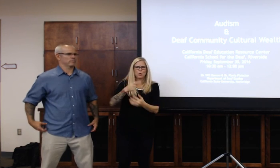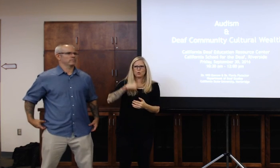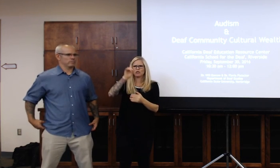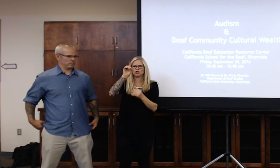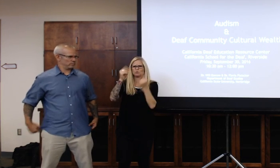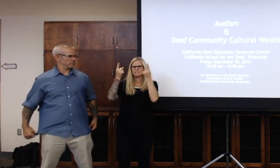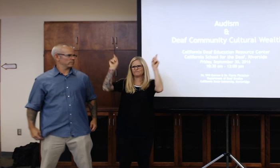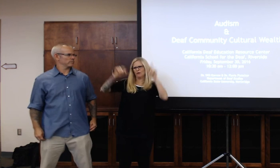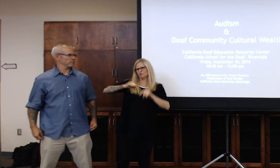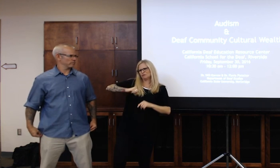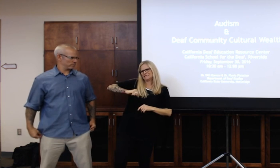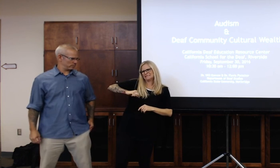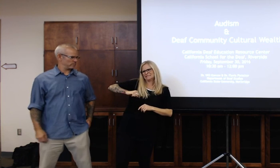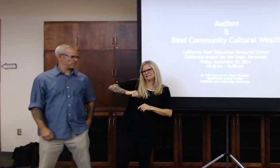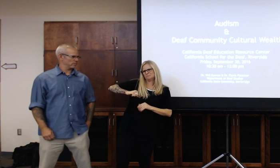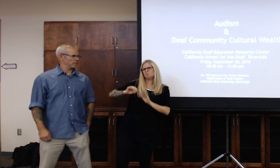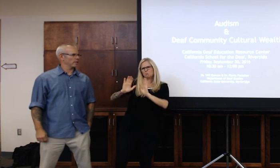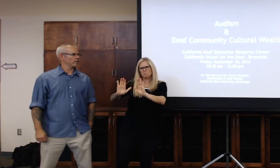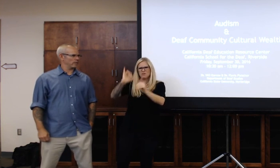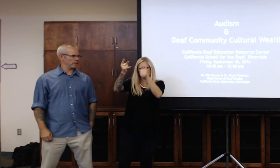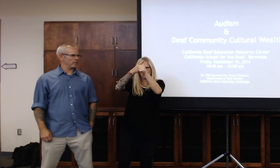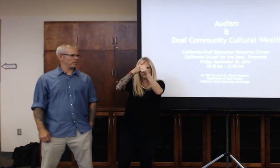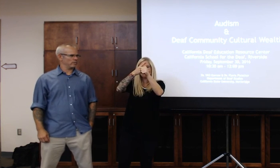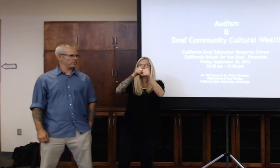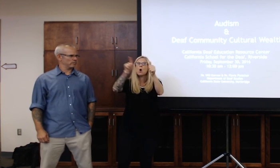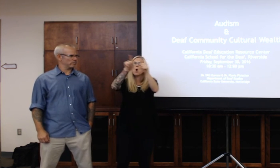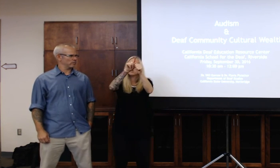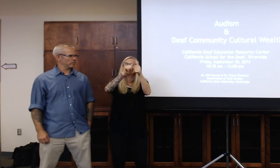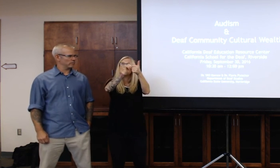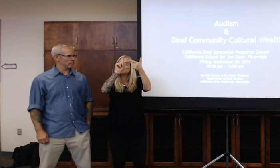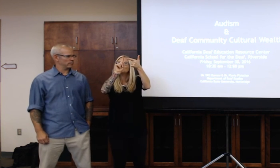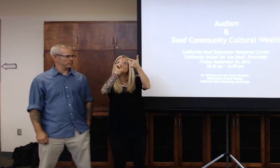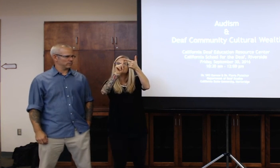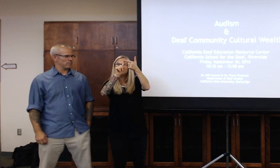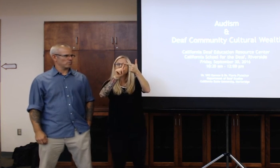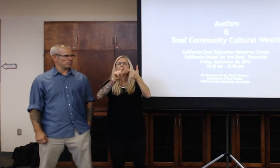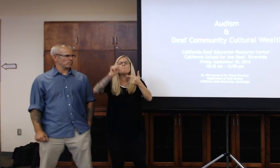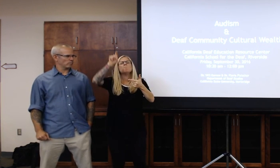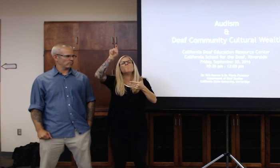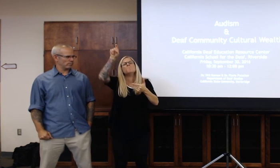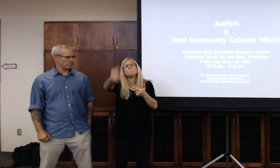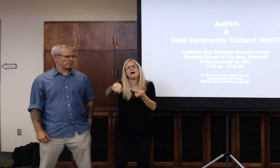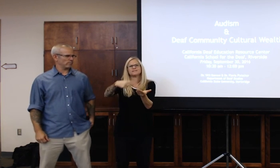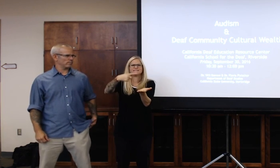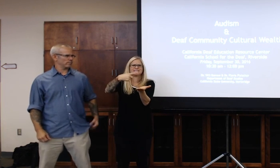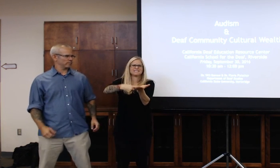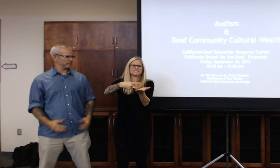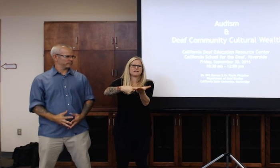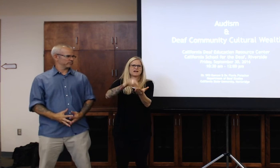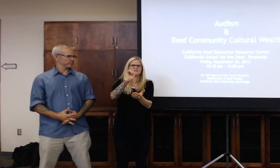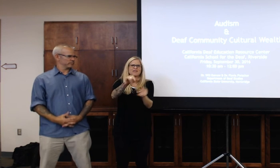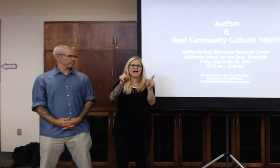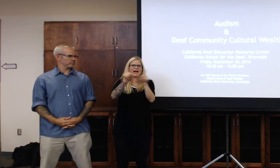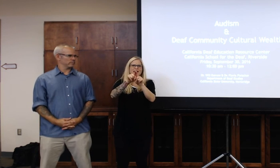successfully navigate through it. We are successful in resisting it. Also, secondly, we need to have this